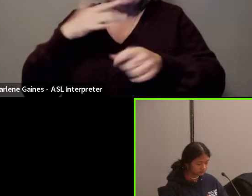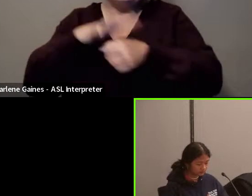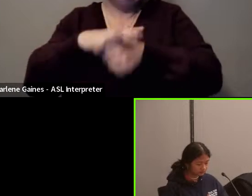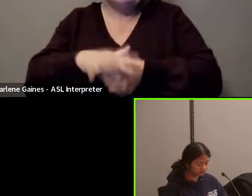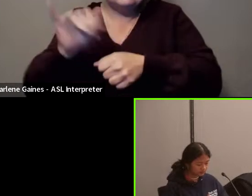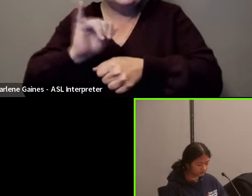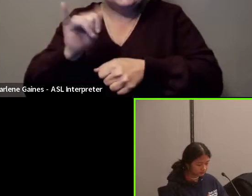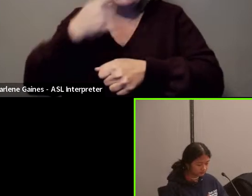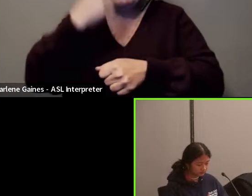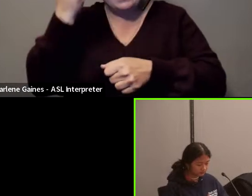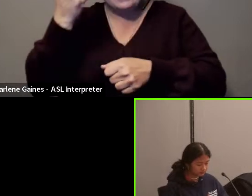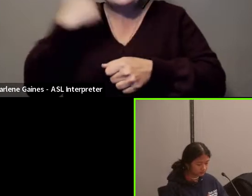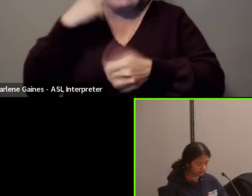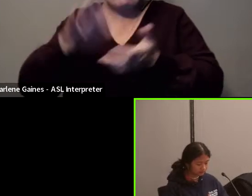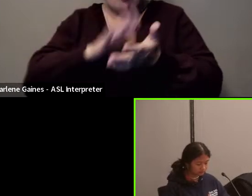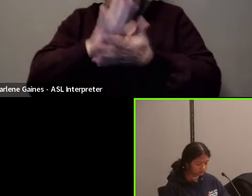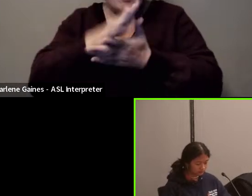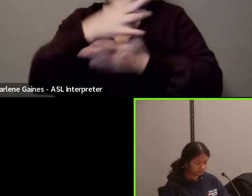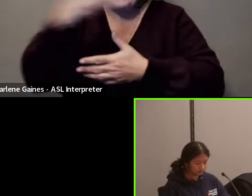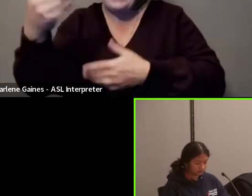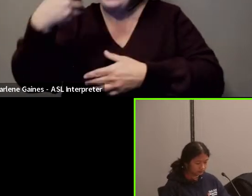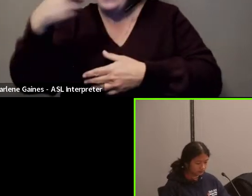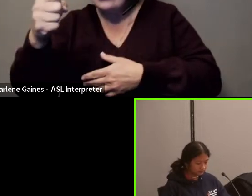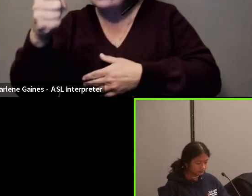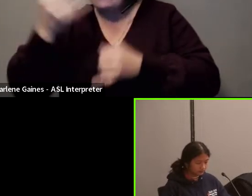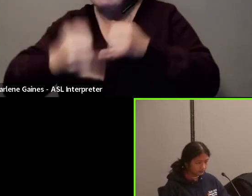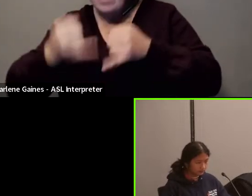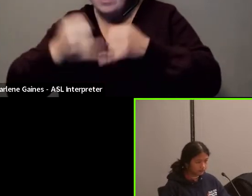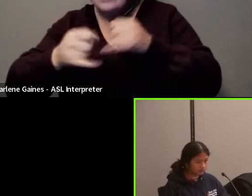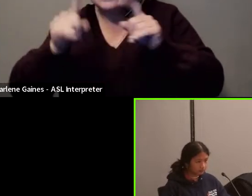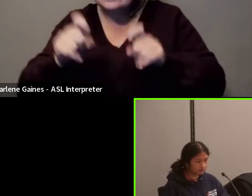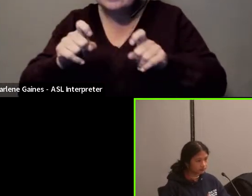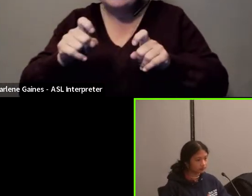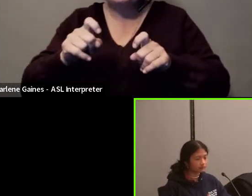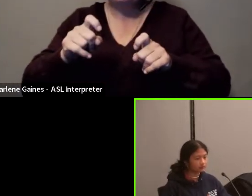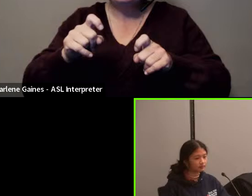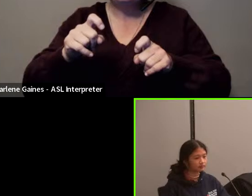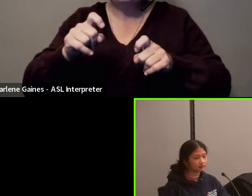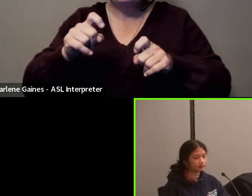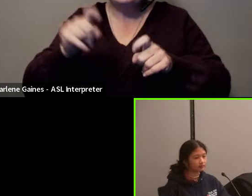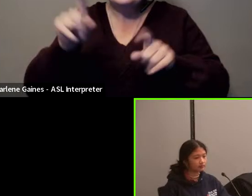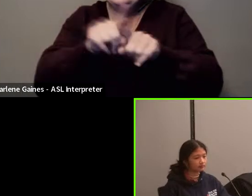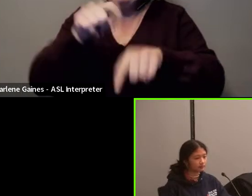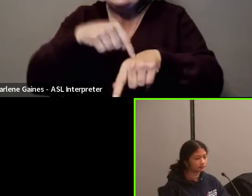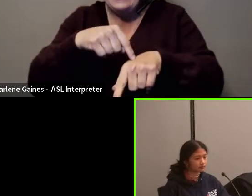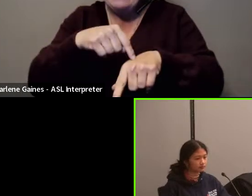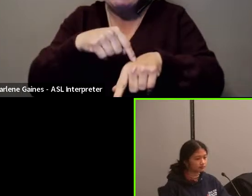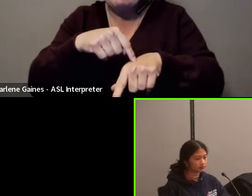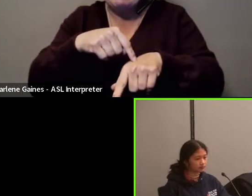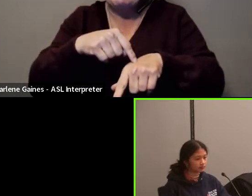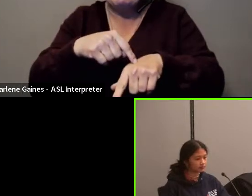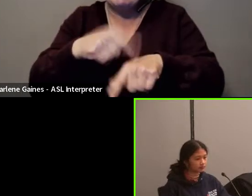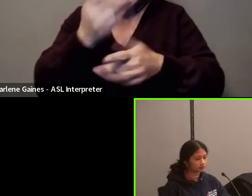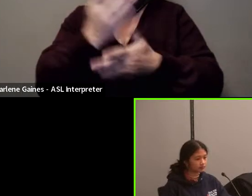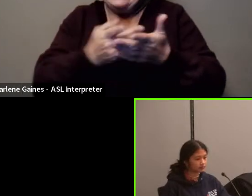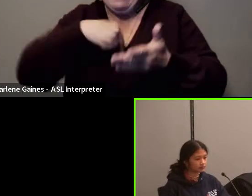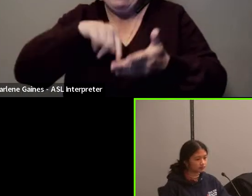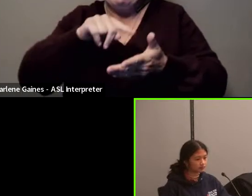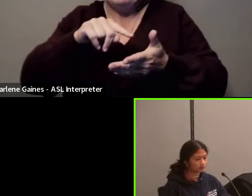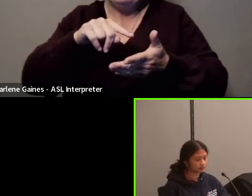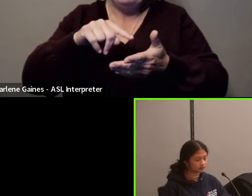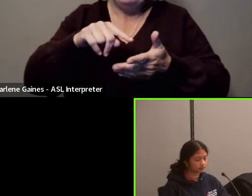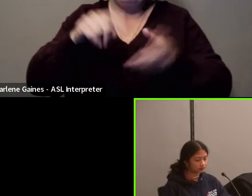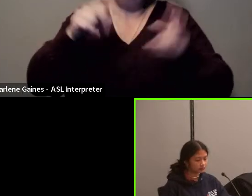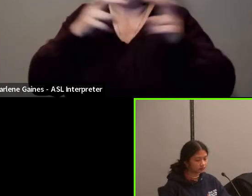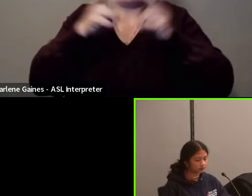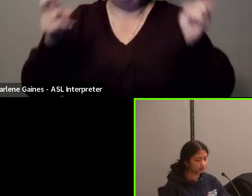too, because we have college and high school finals within the same time span. So for some of us, it is